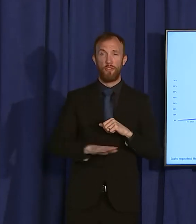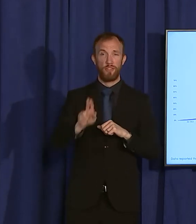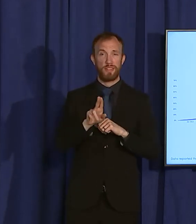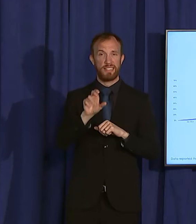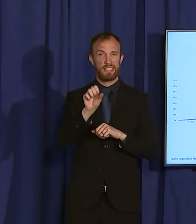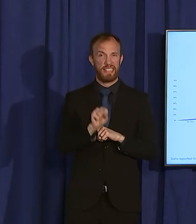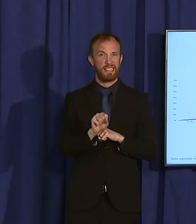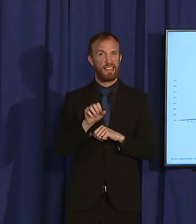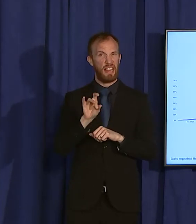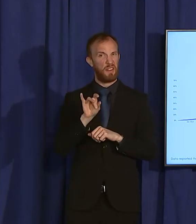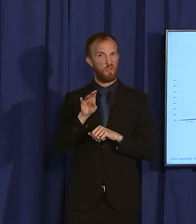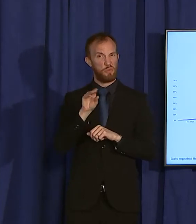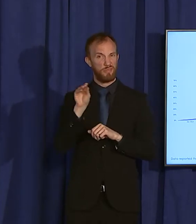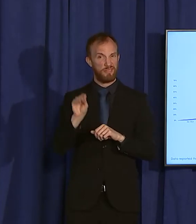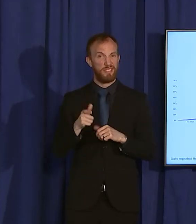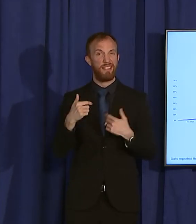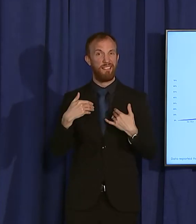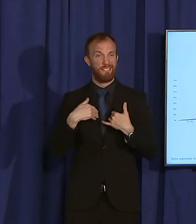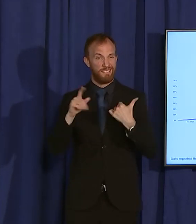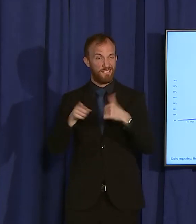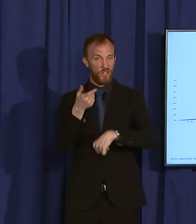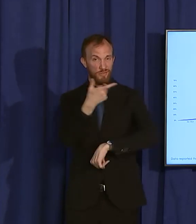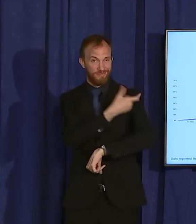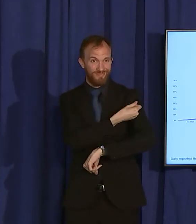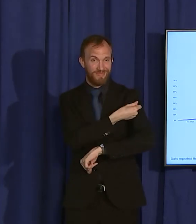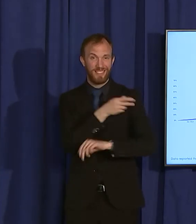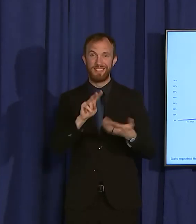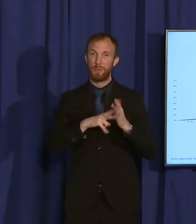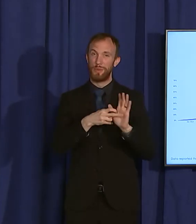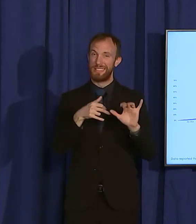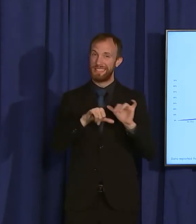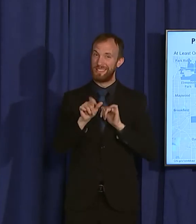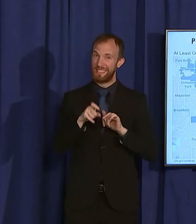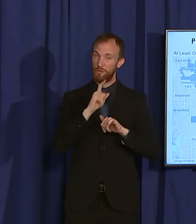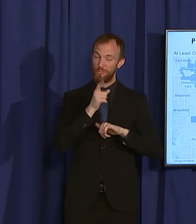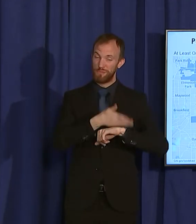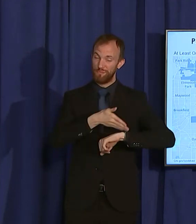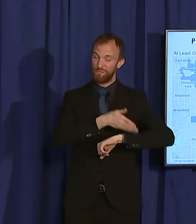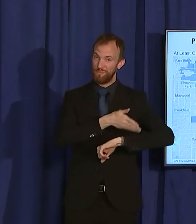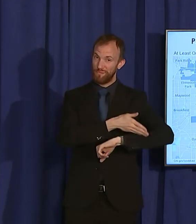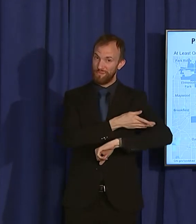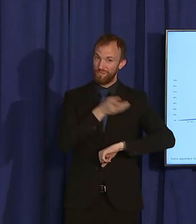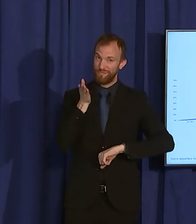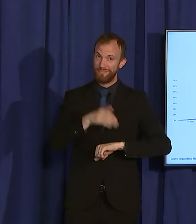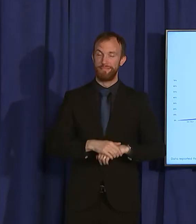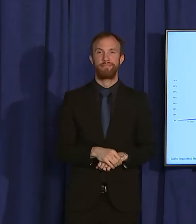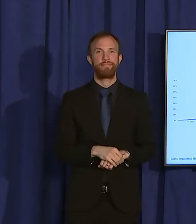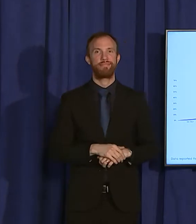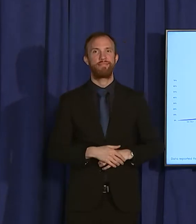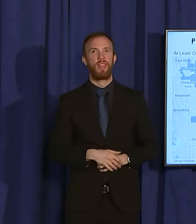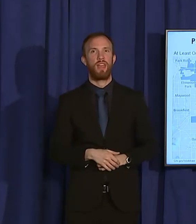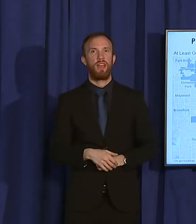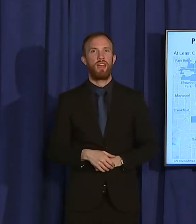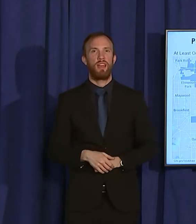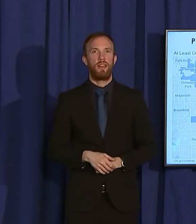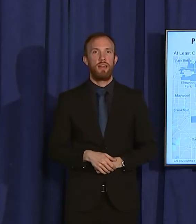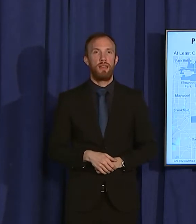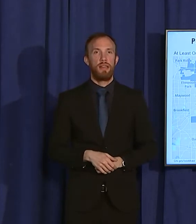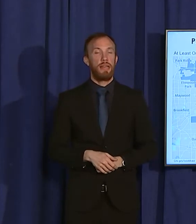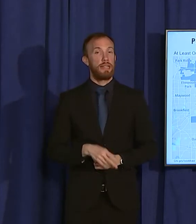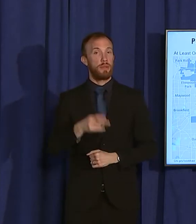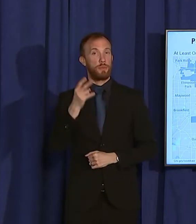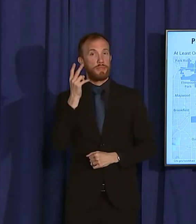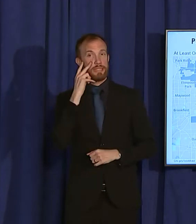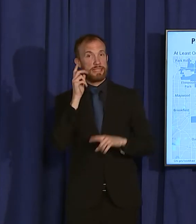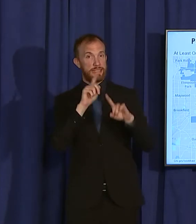gotten at least a first dose of vaccine. So we still have a lot of work to do there. And then if we look at the geography